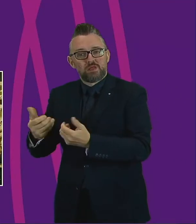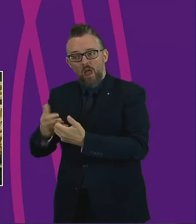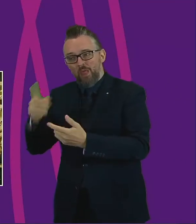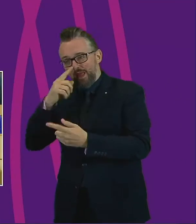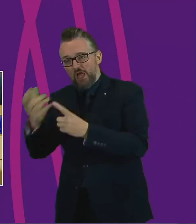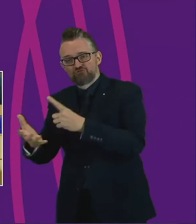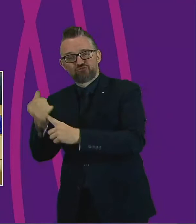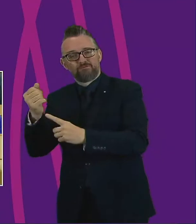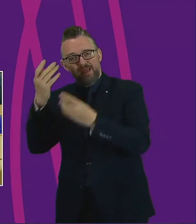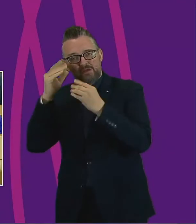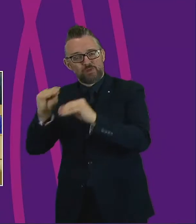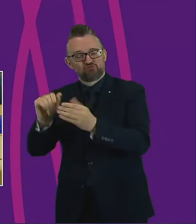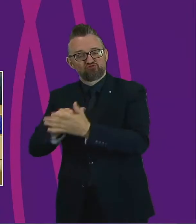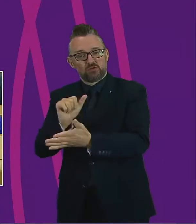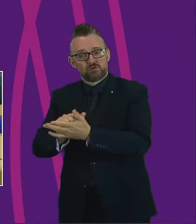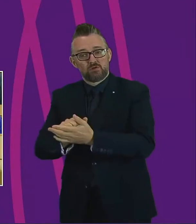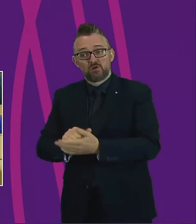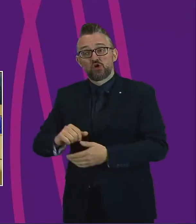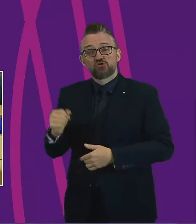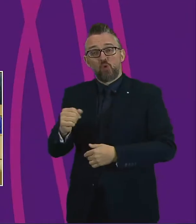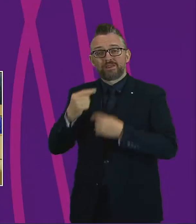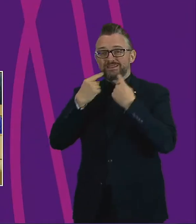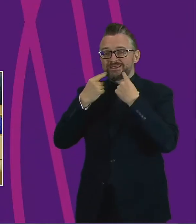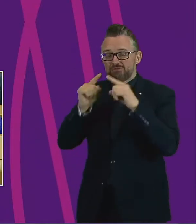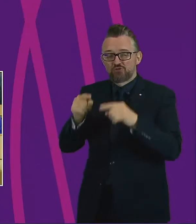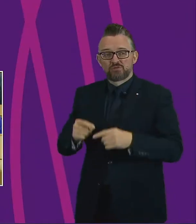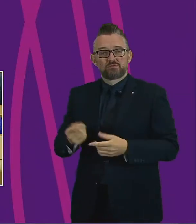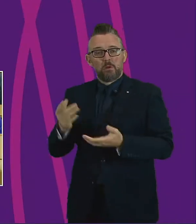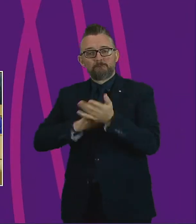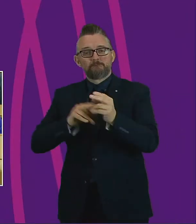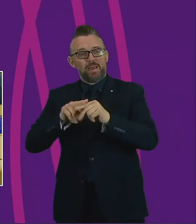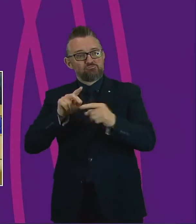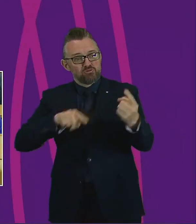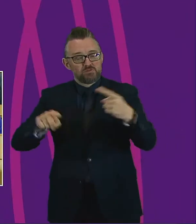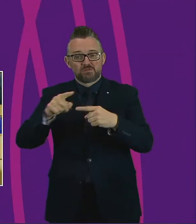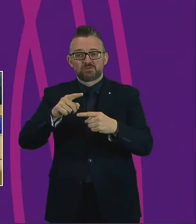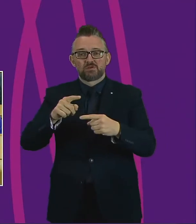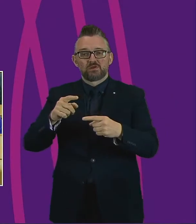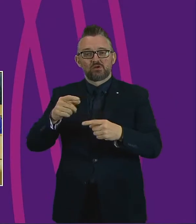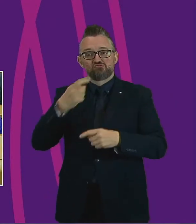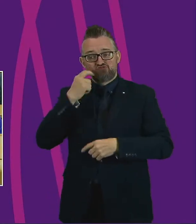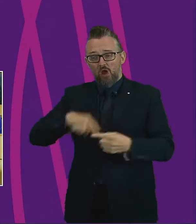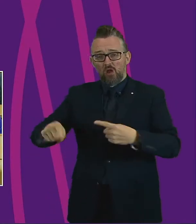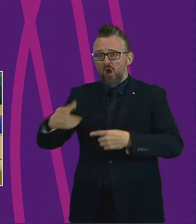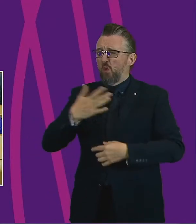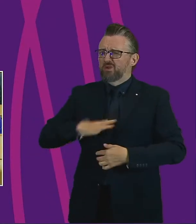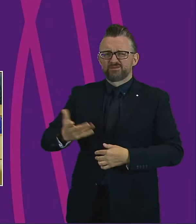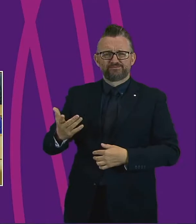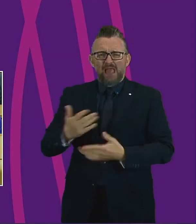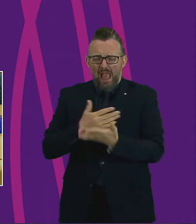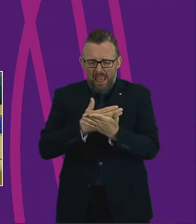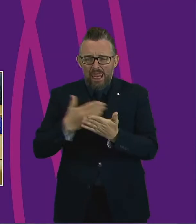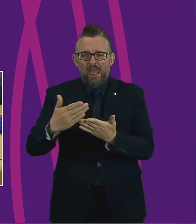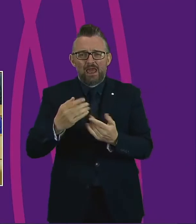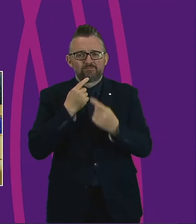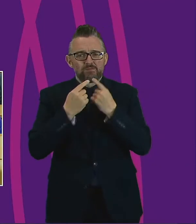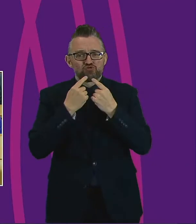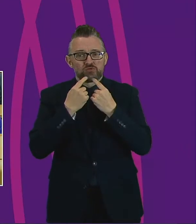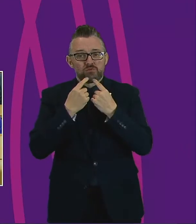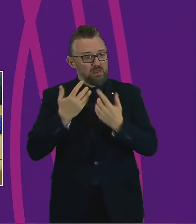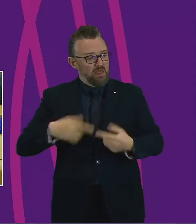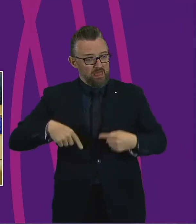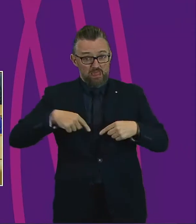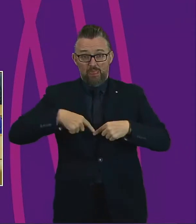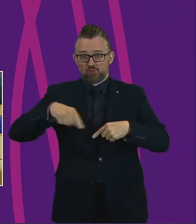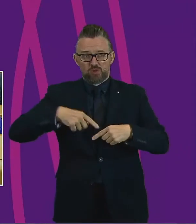And Scotland's teachers, parents and young people also want clarity. And this week, they've had nothing but